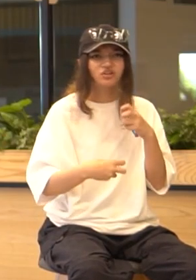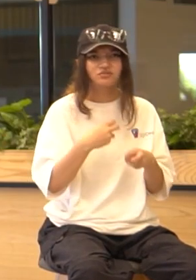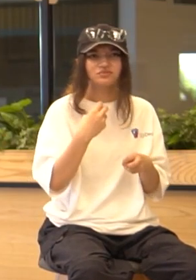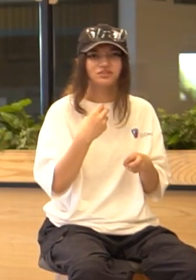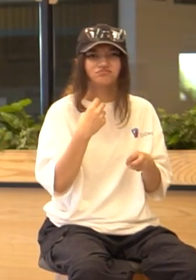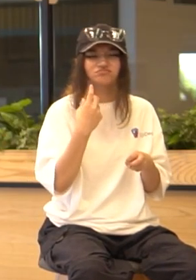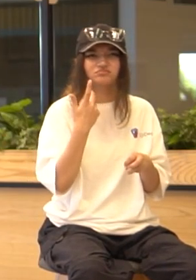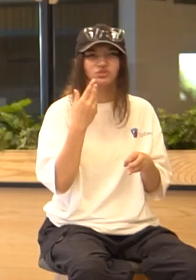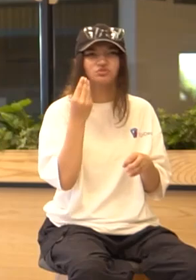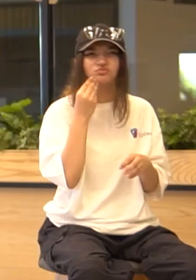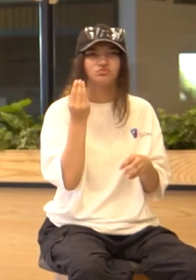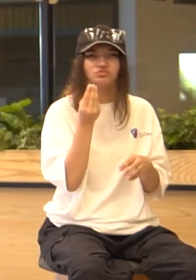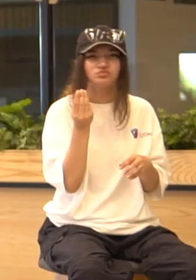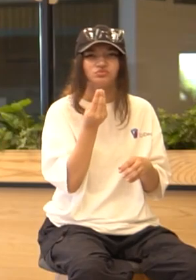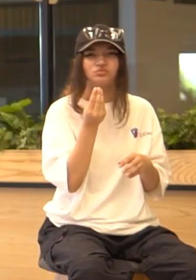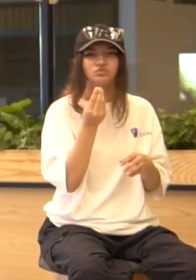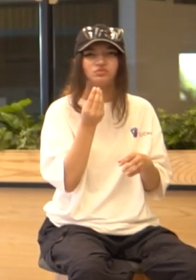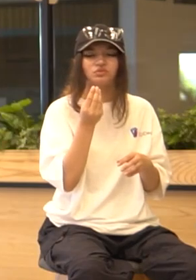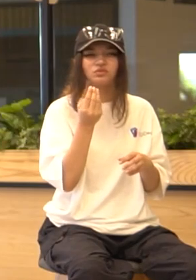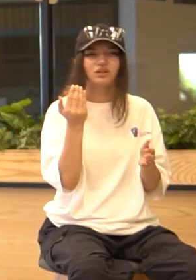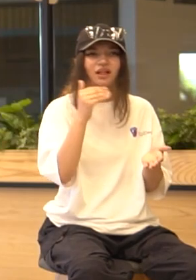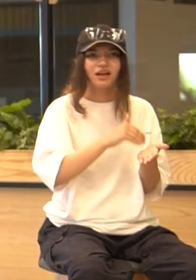it,